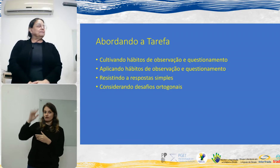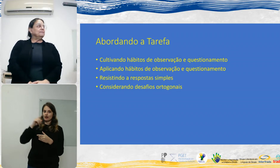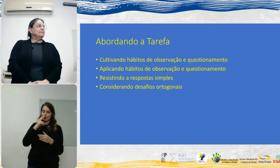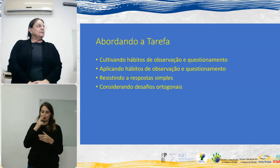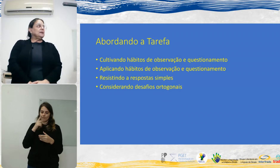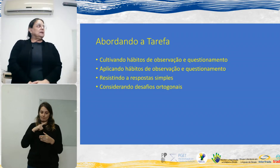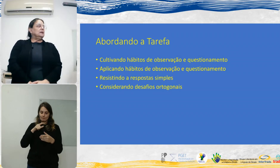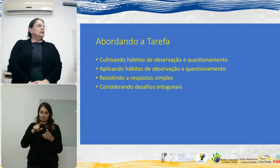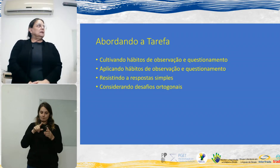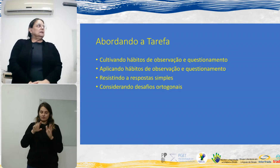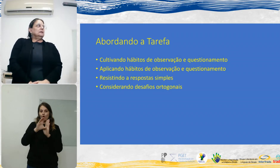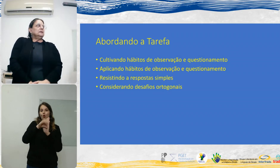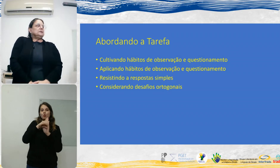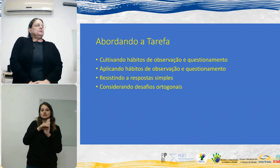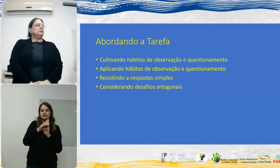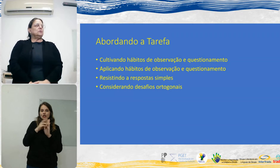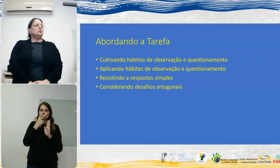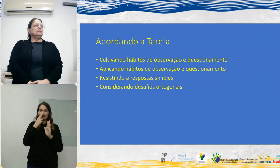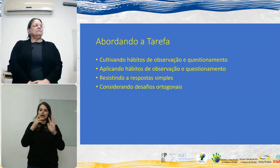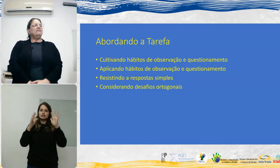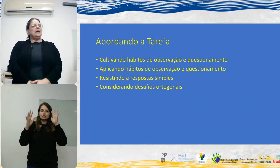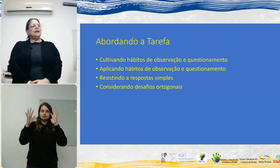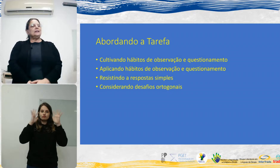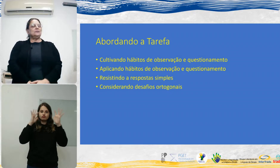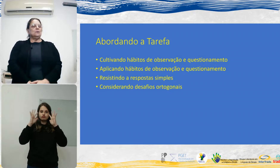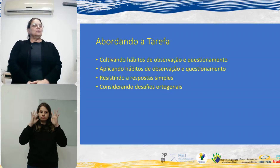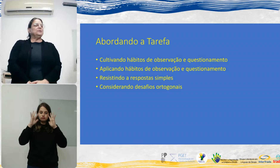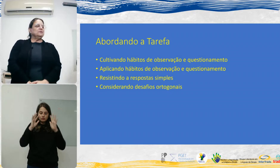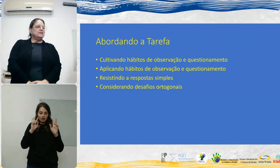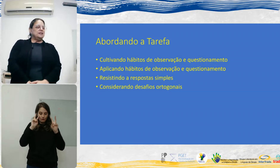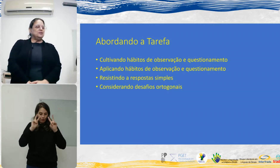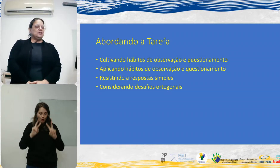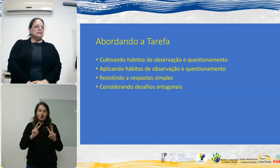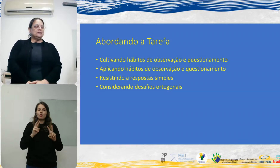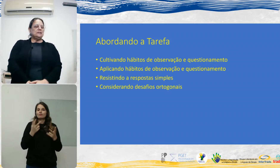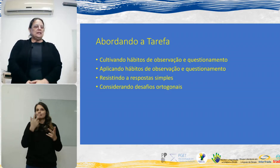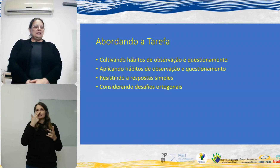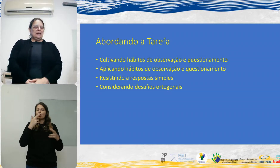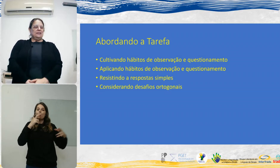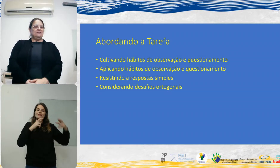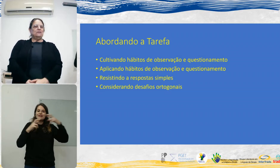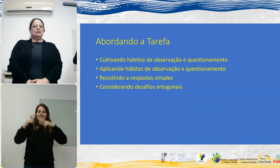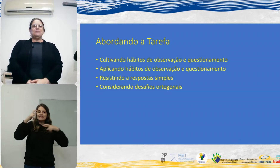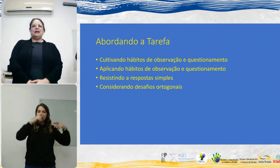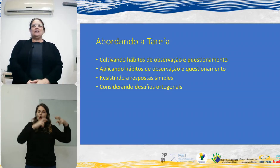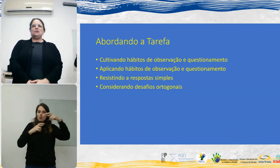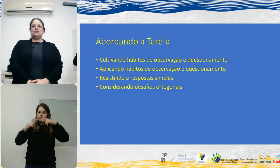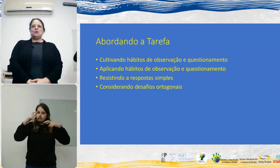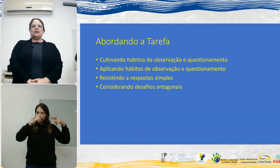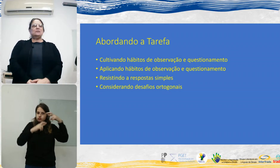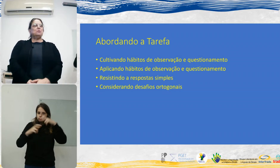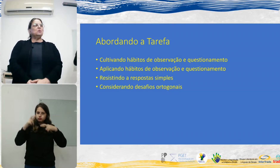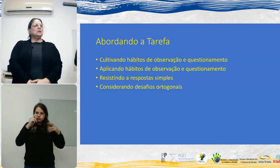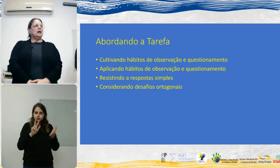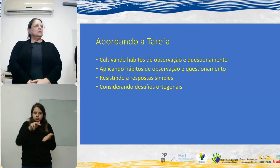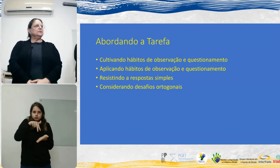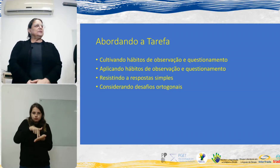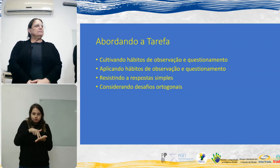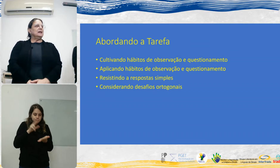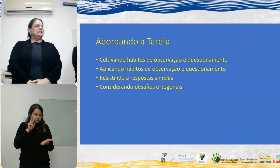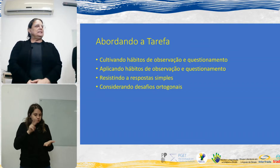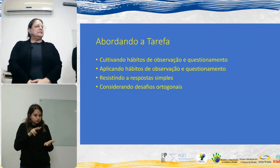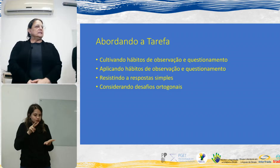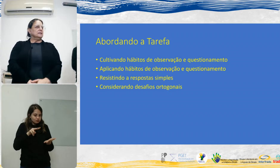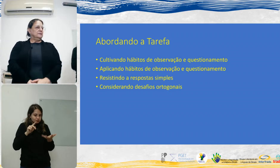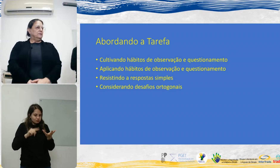let's just call them facts or observations, And then from that, you try to pull out